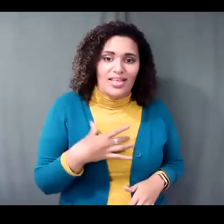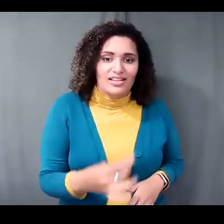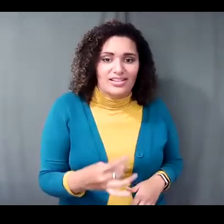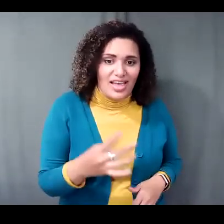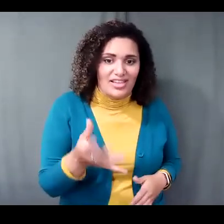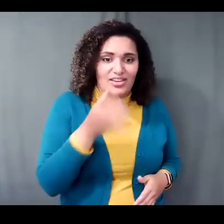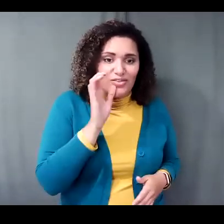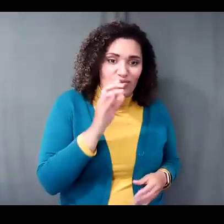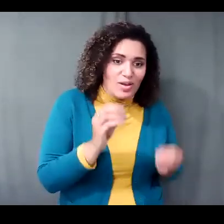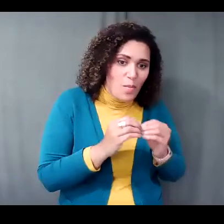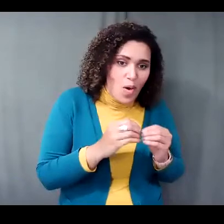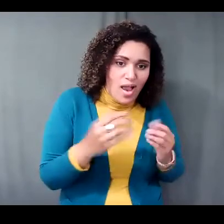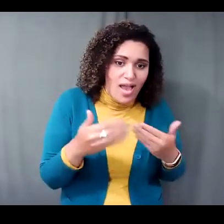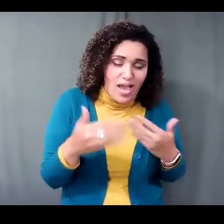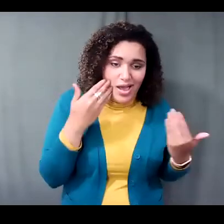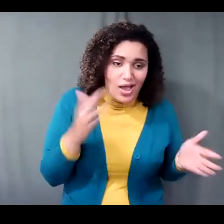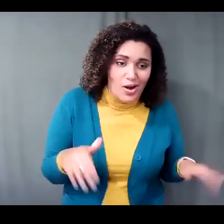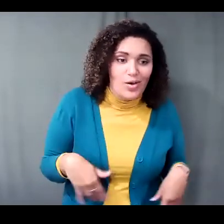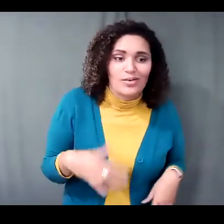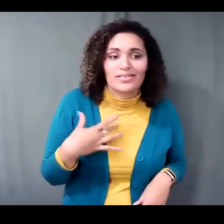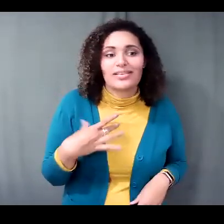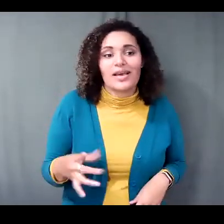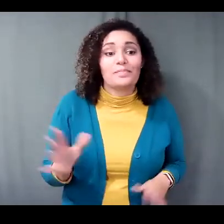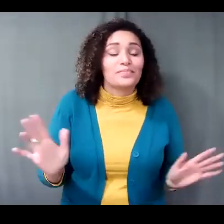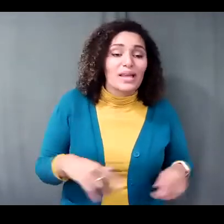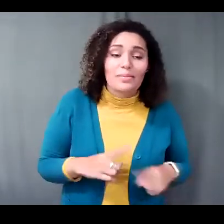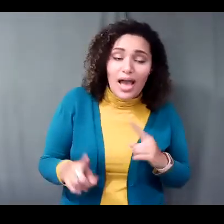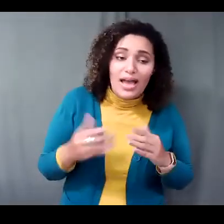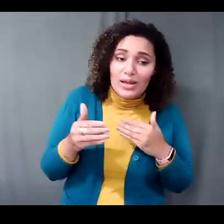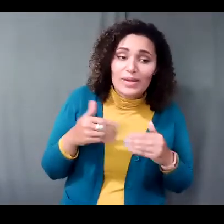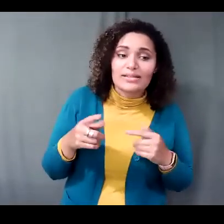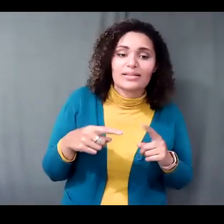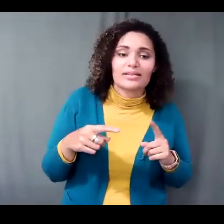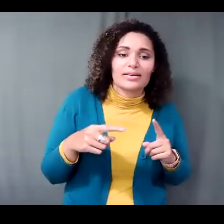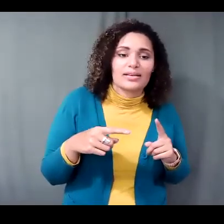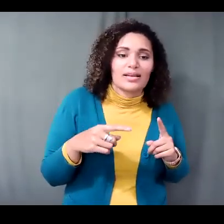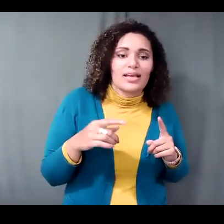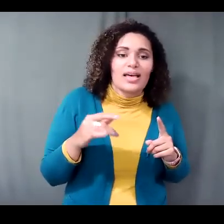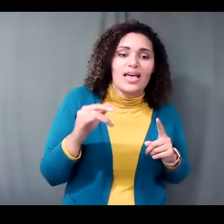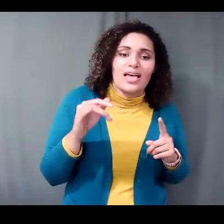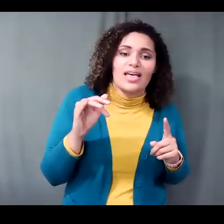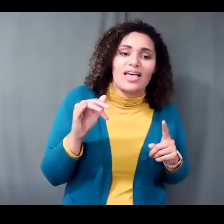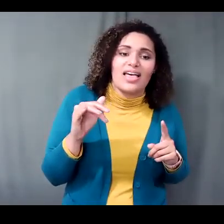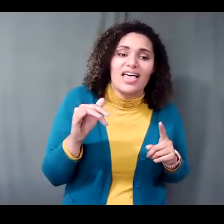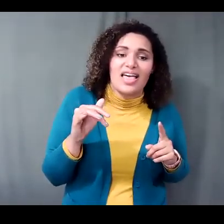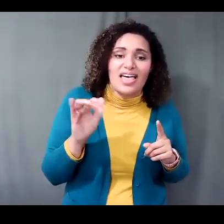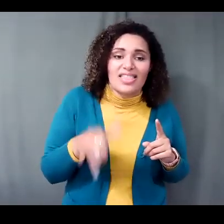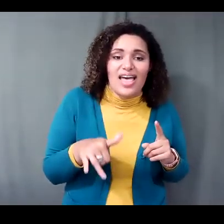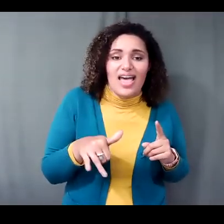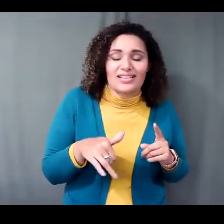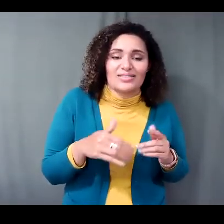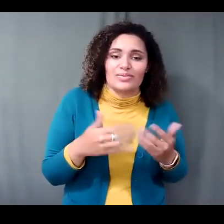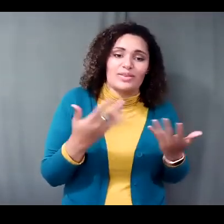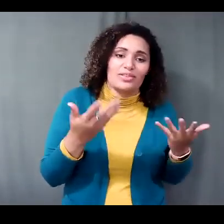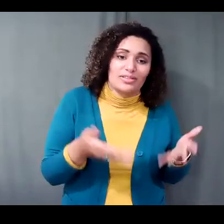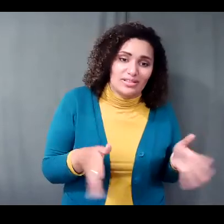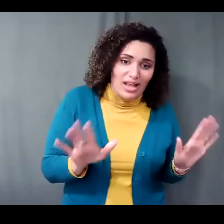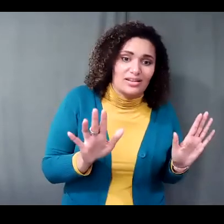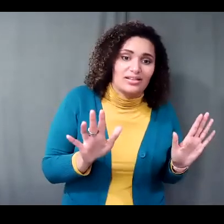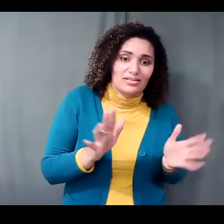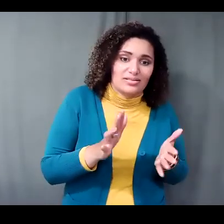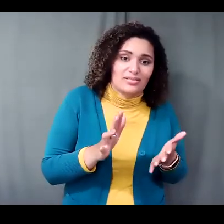to 35% sugar, but on the vine still. This time on purpose. On purpose. Yeah, this one was on Unlike the purpose, last right? Yeah, this is